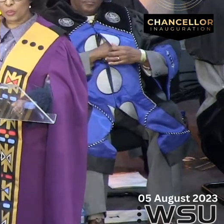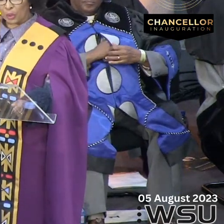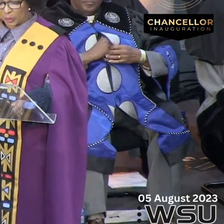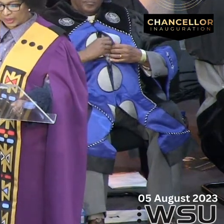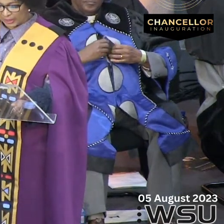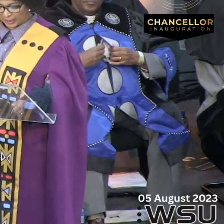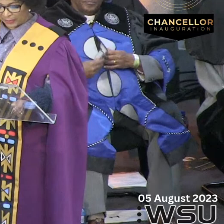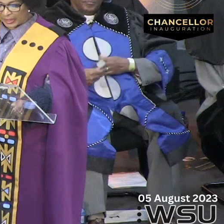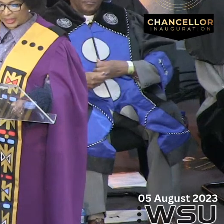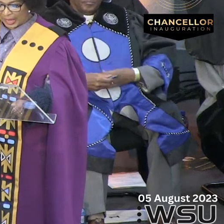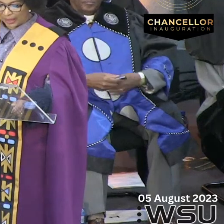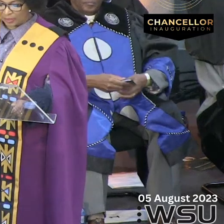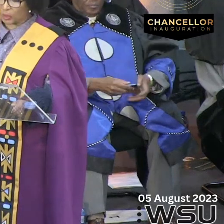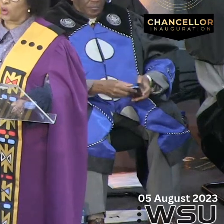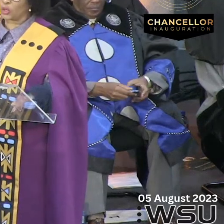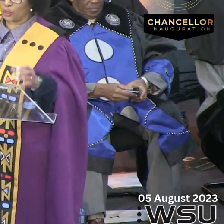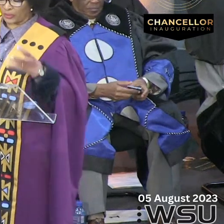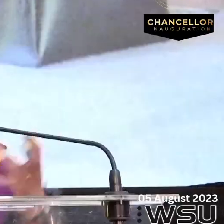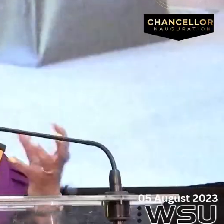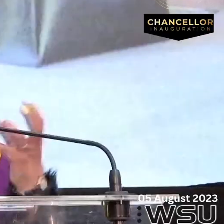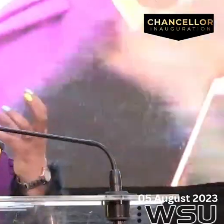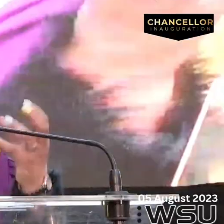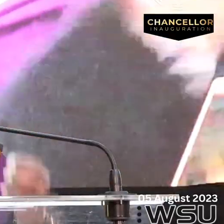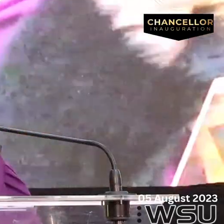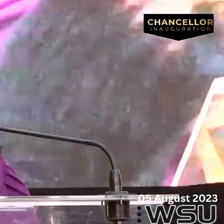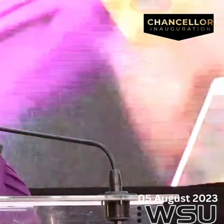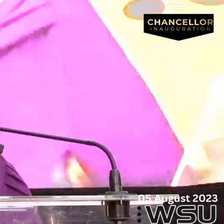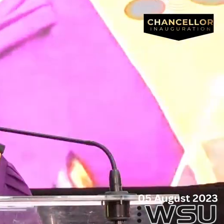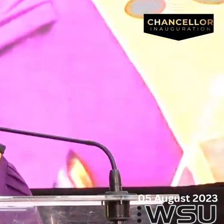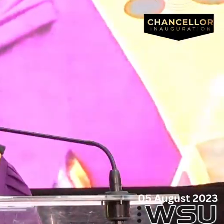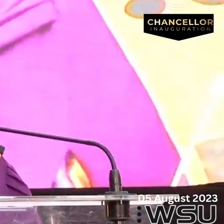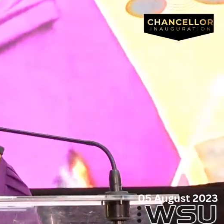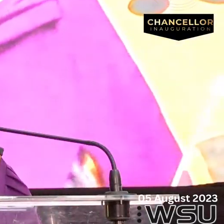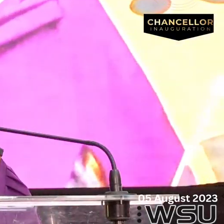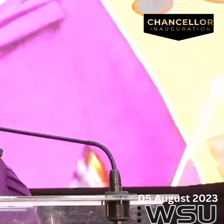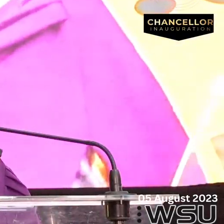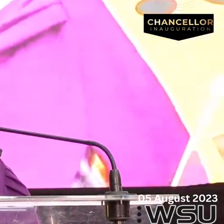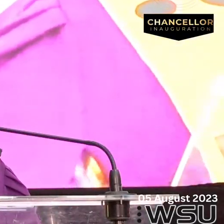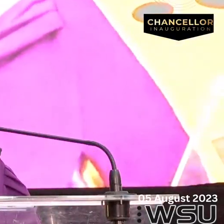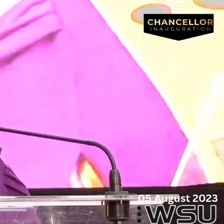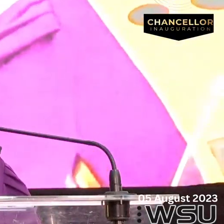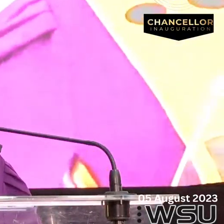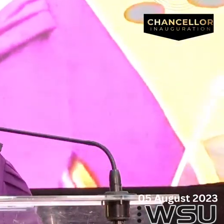result, I got promoted very young because of that grooming that I got when I was